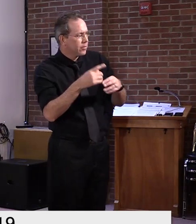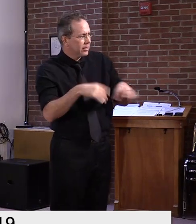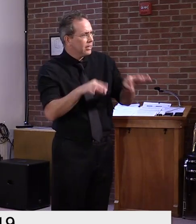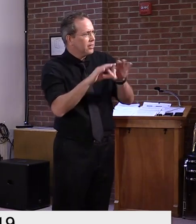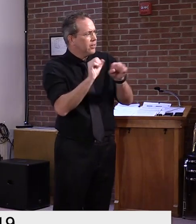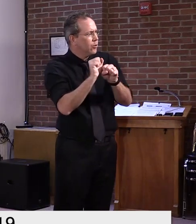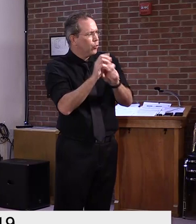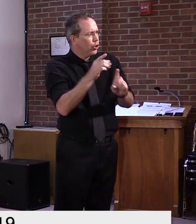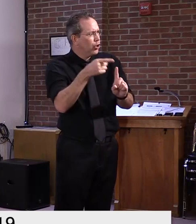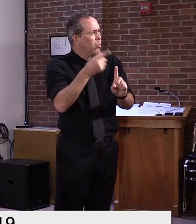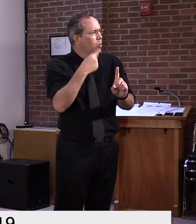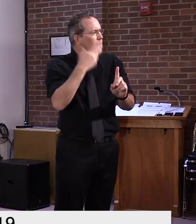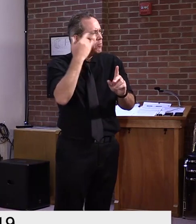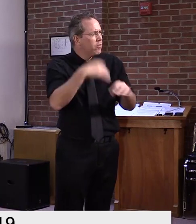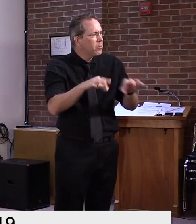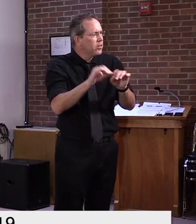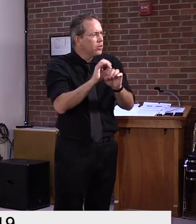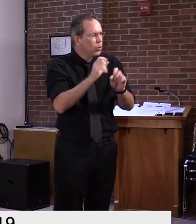Okay.